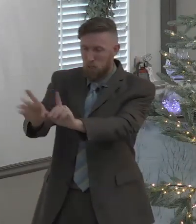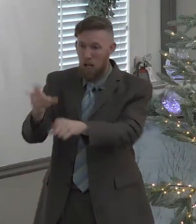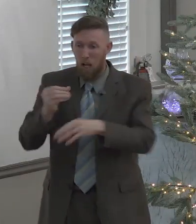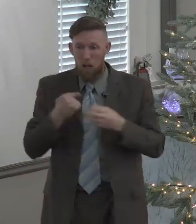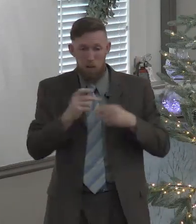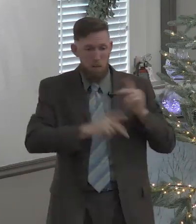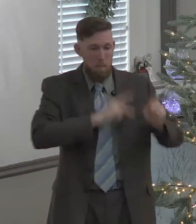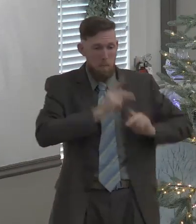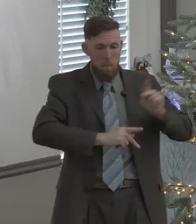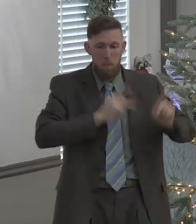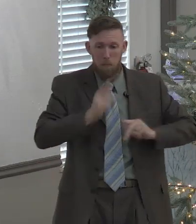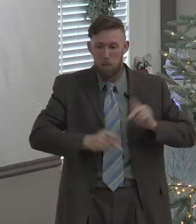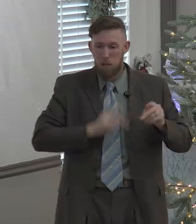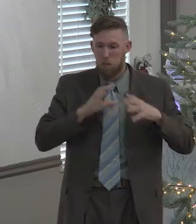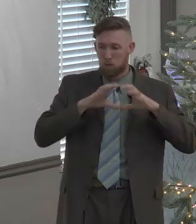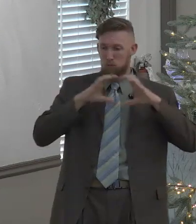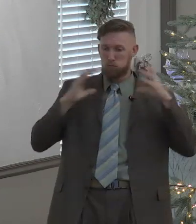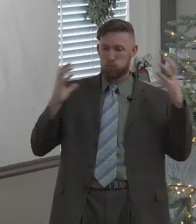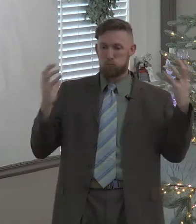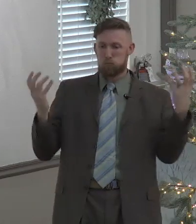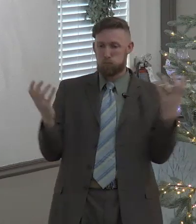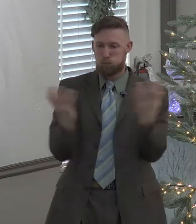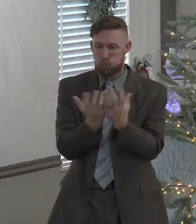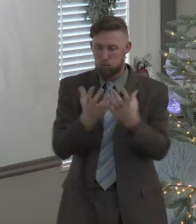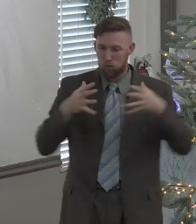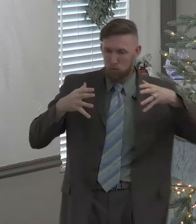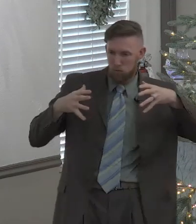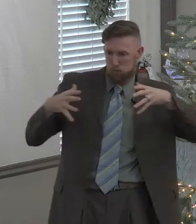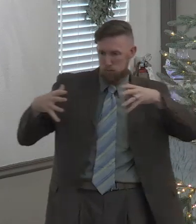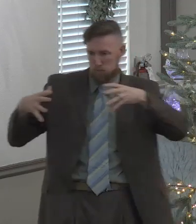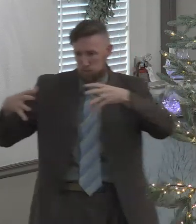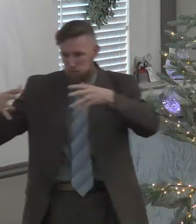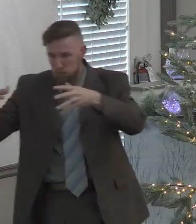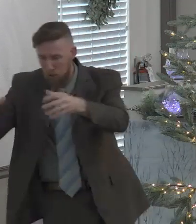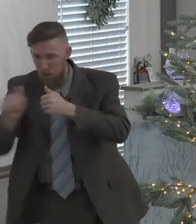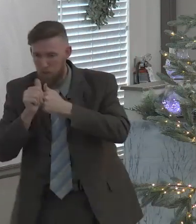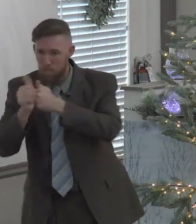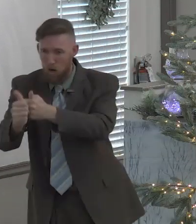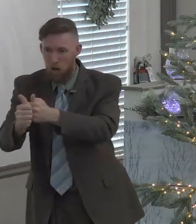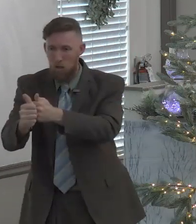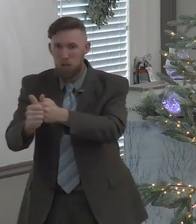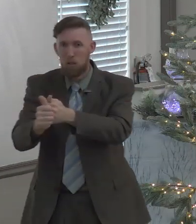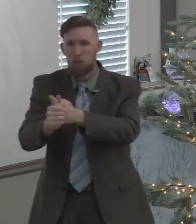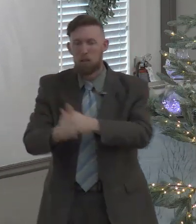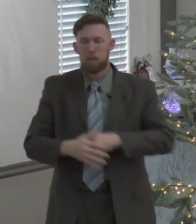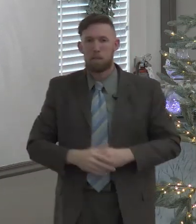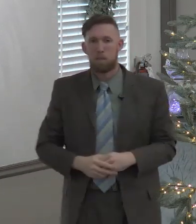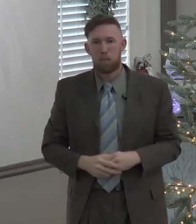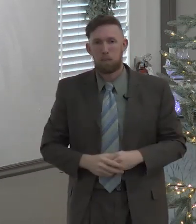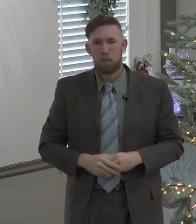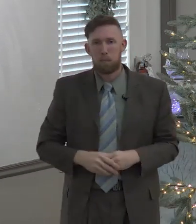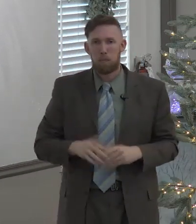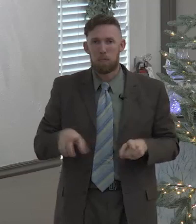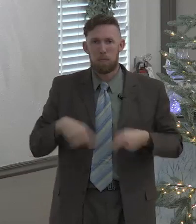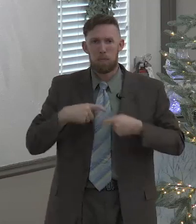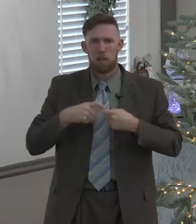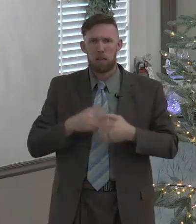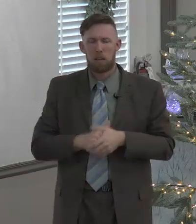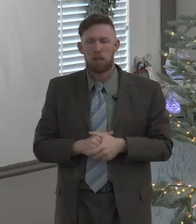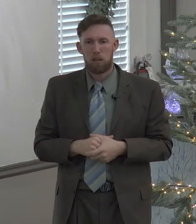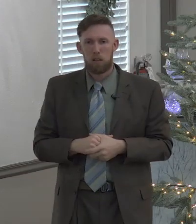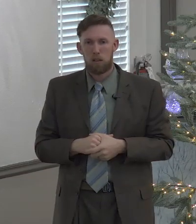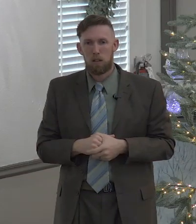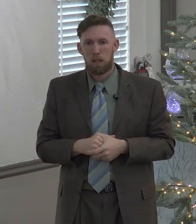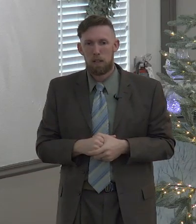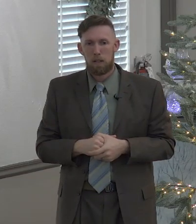beloved. And Jesus went with him, and much people followed him and thronged him. So here Jesus is.